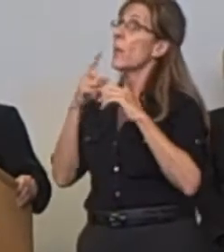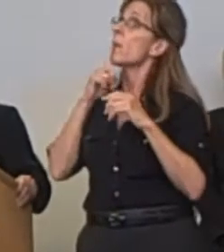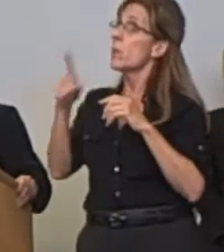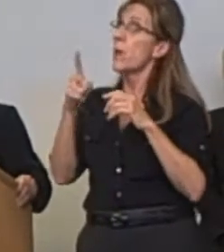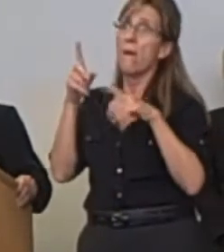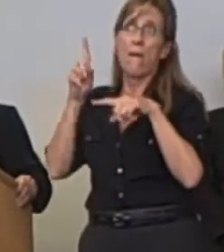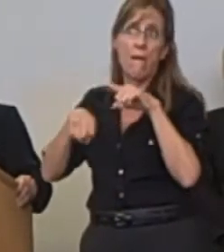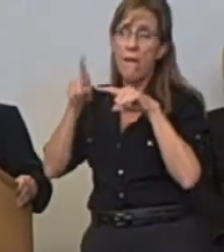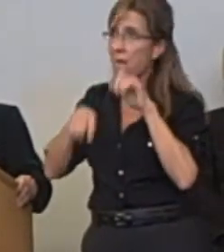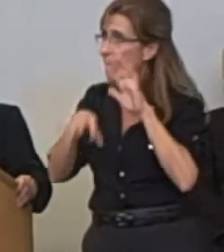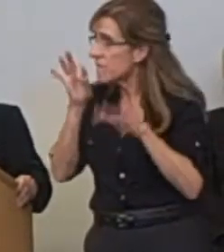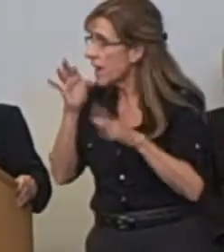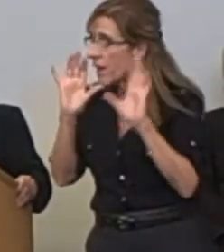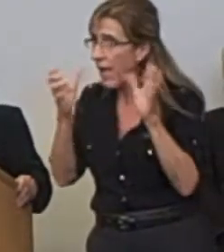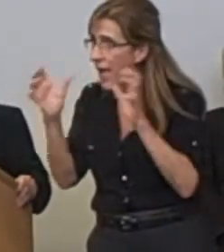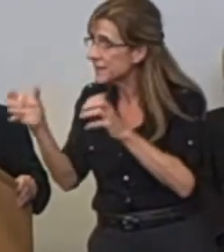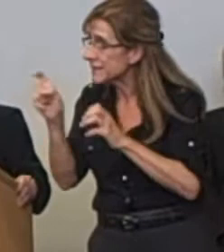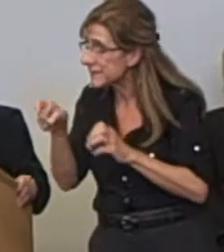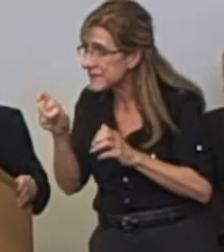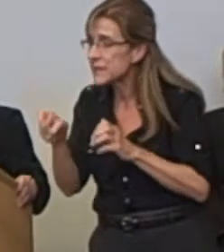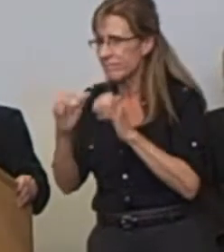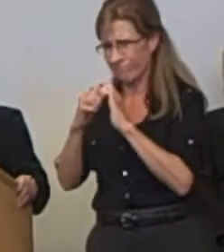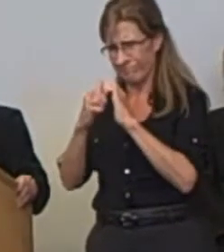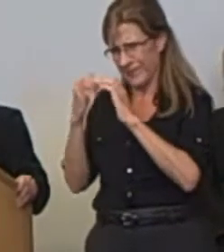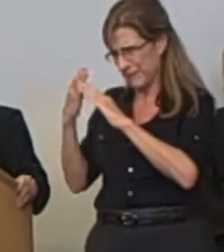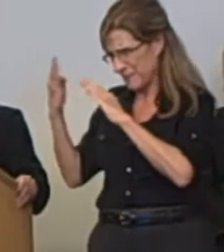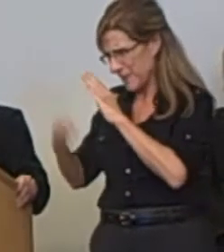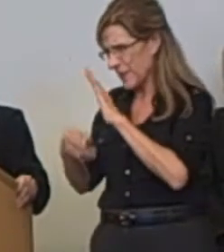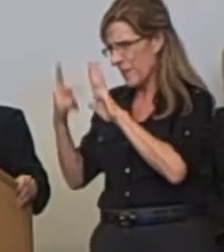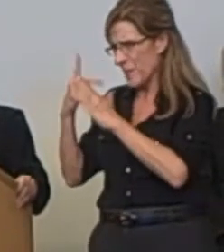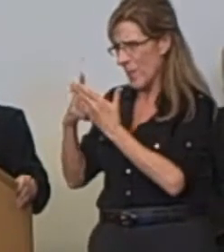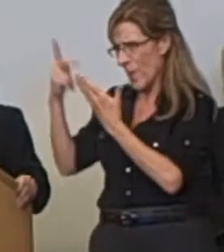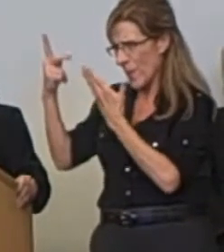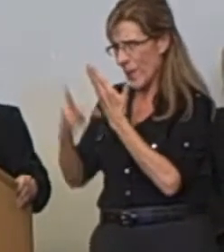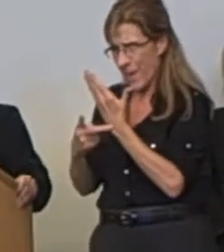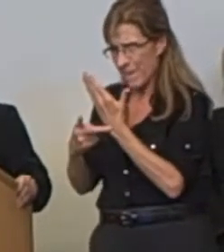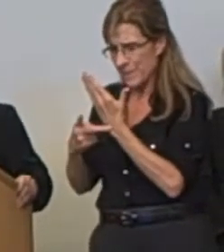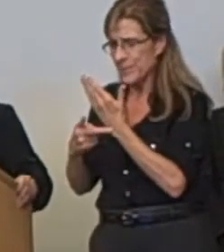the classes they need to complete their programs.